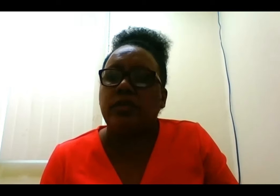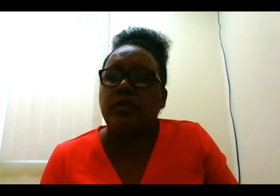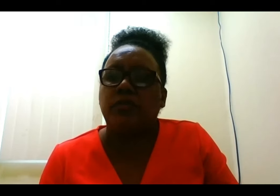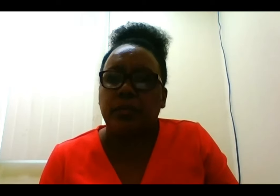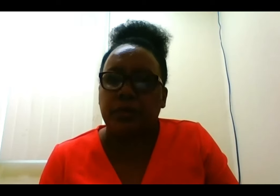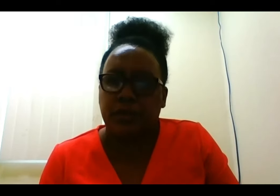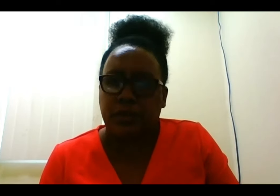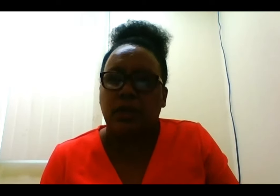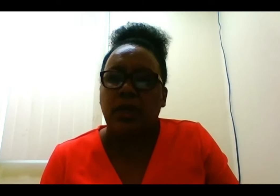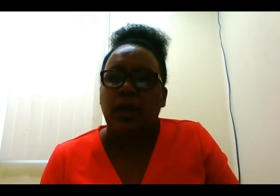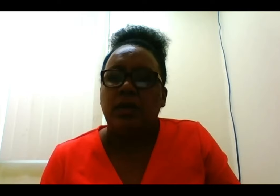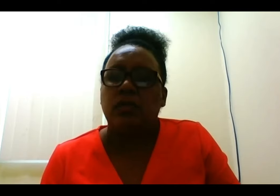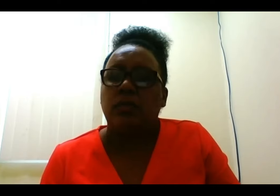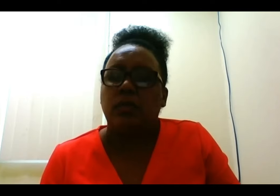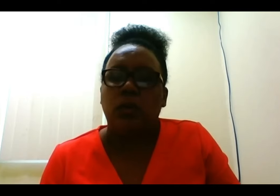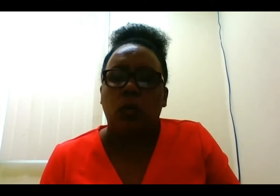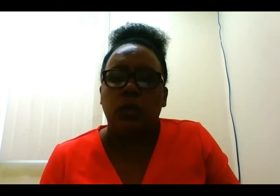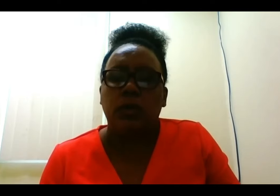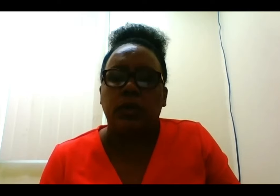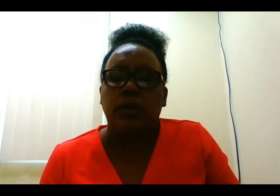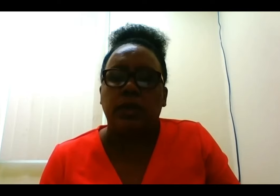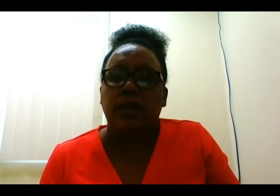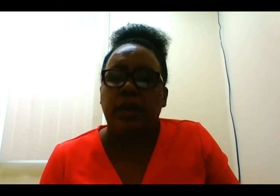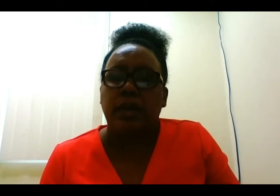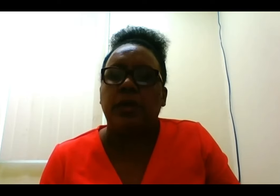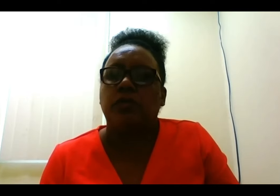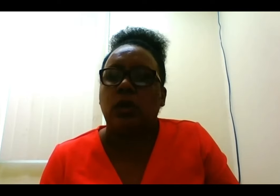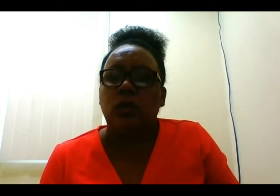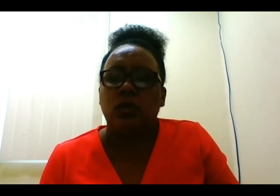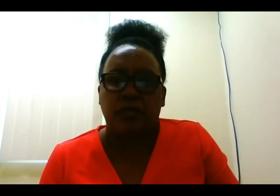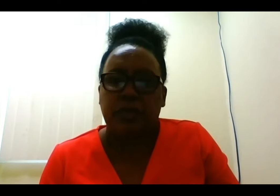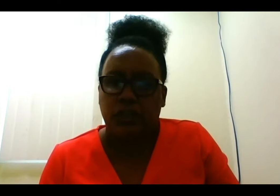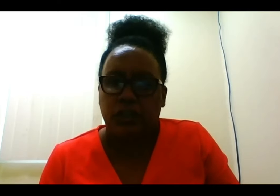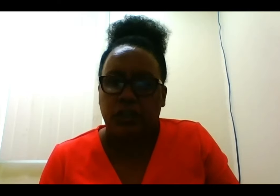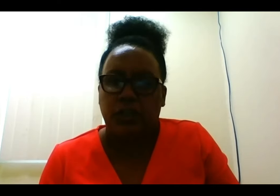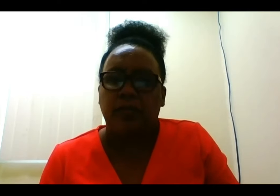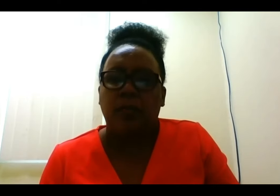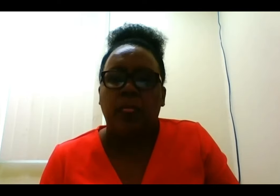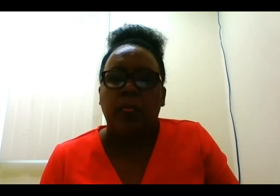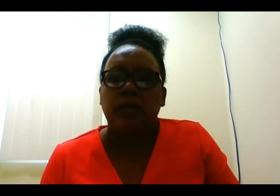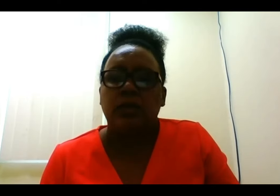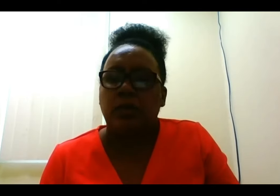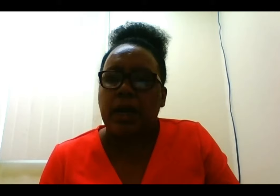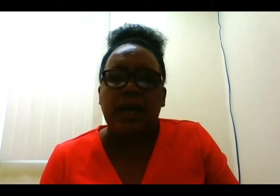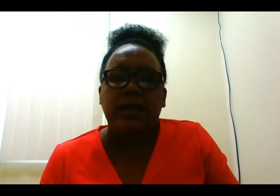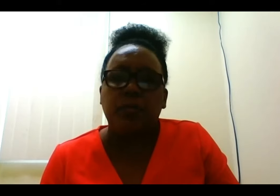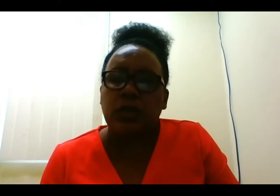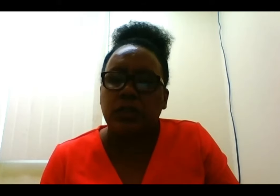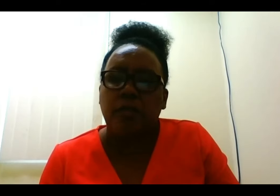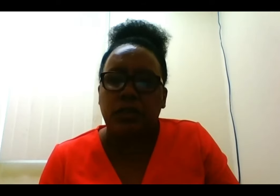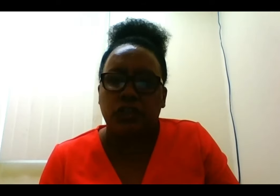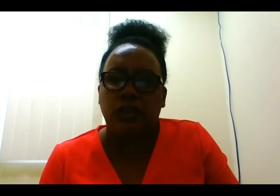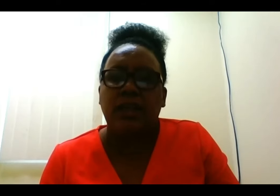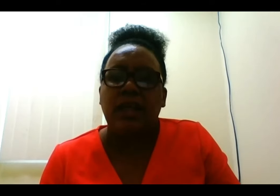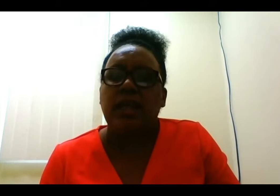qualified persons to work in the area of inclusive education is another barrier. And I must